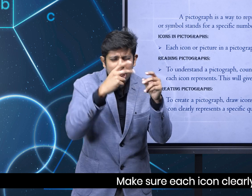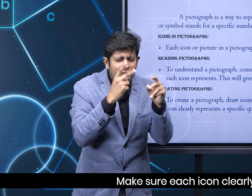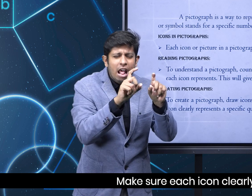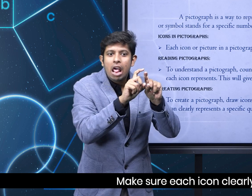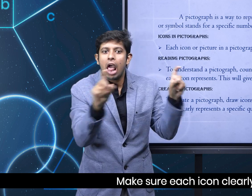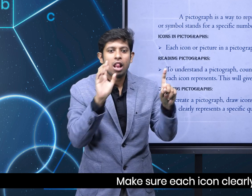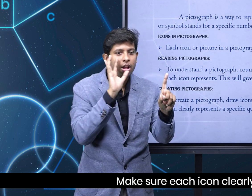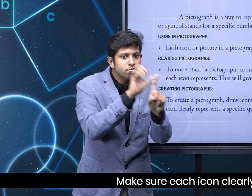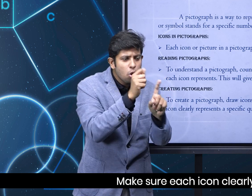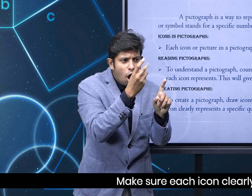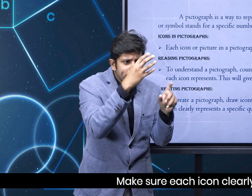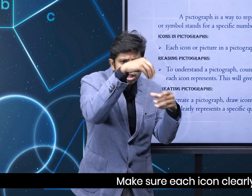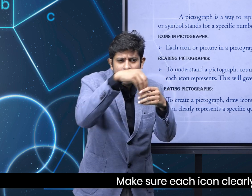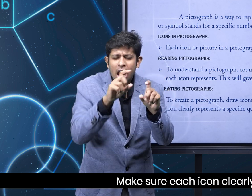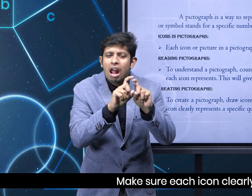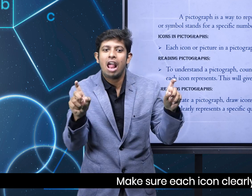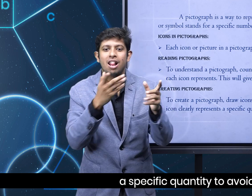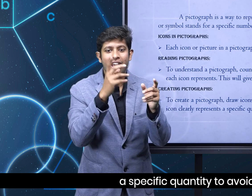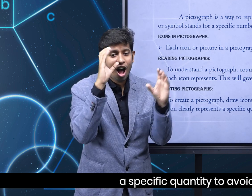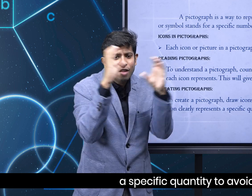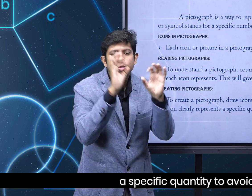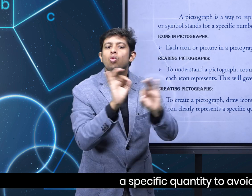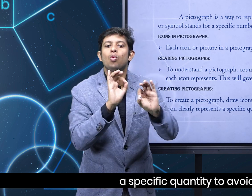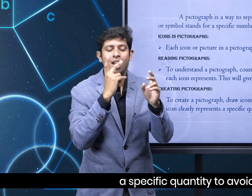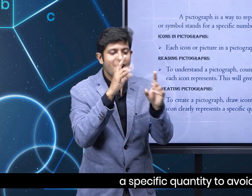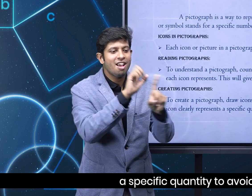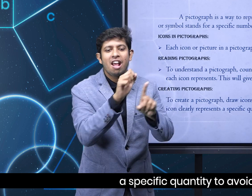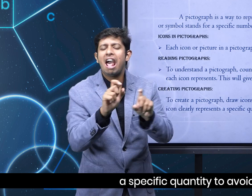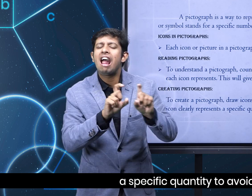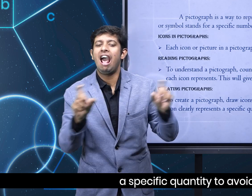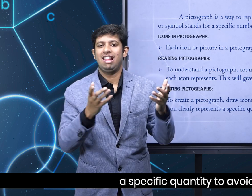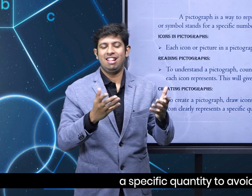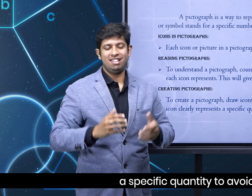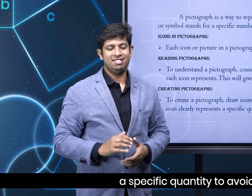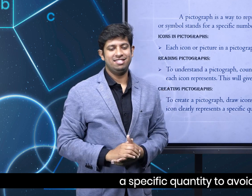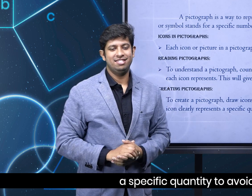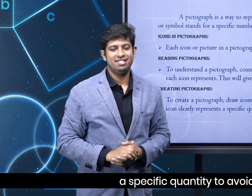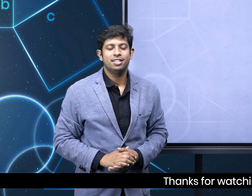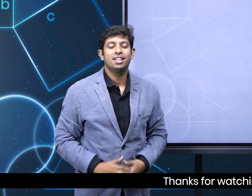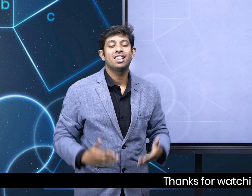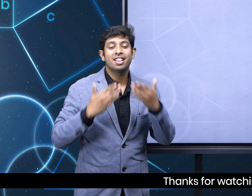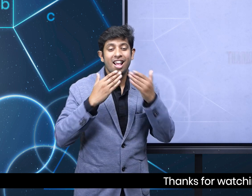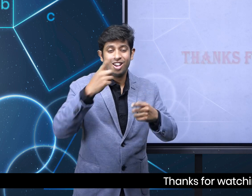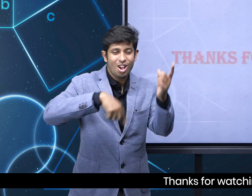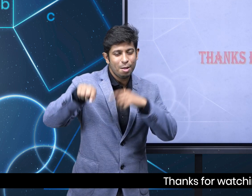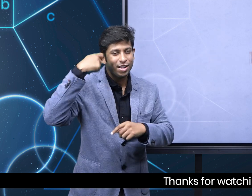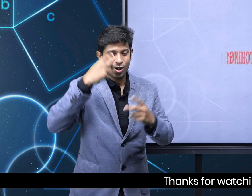sure each icon clearly represents a specific quantity to avoid confusion. Thanks for watching.